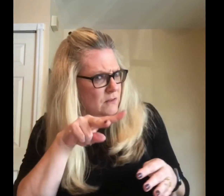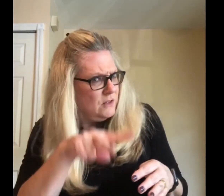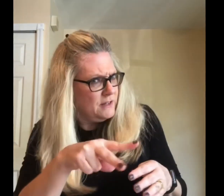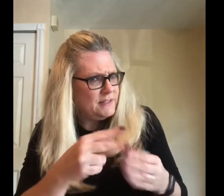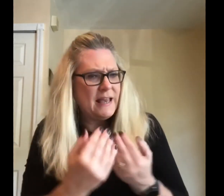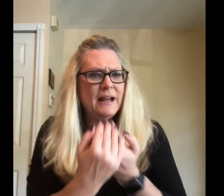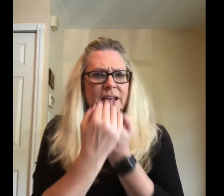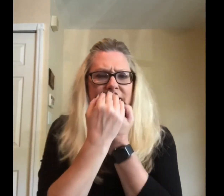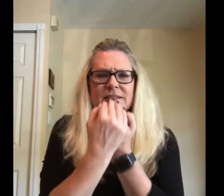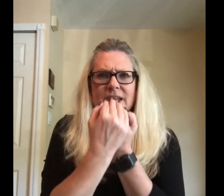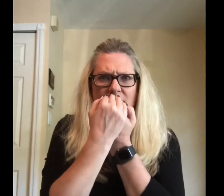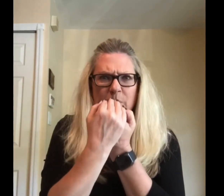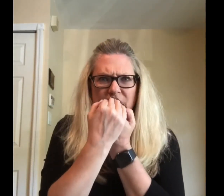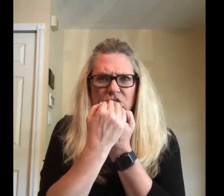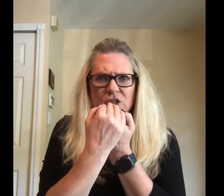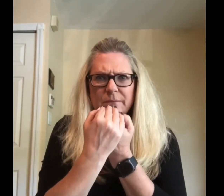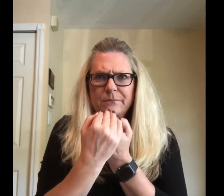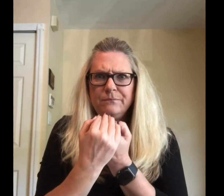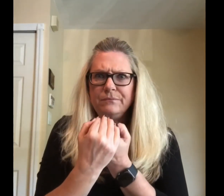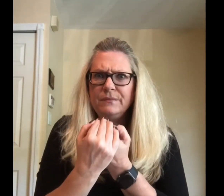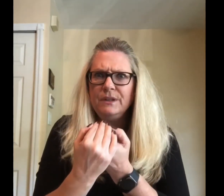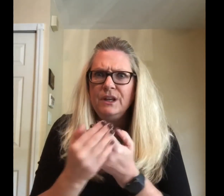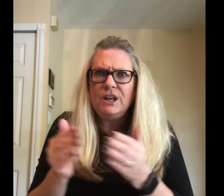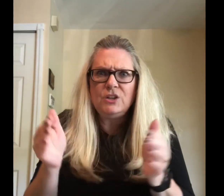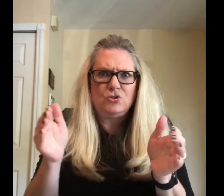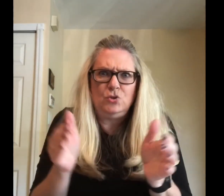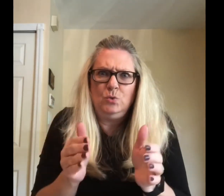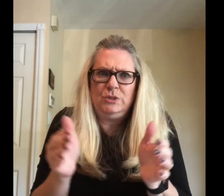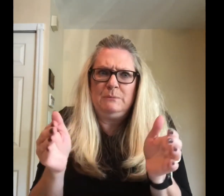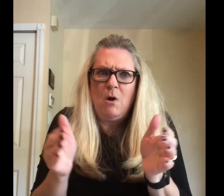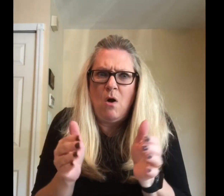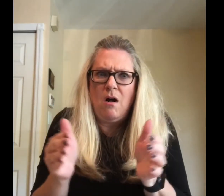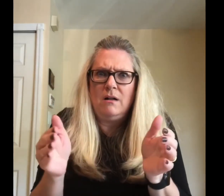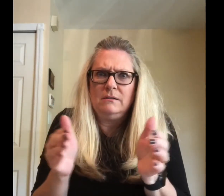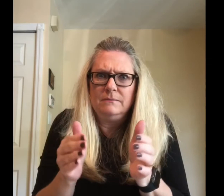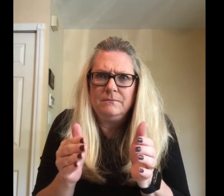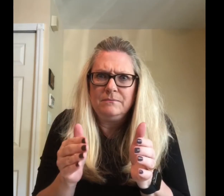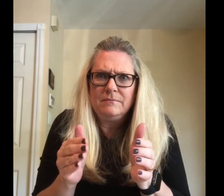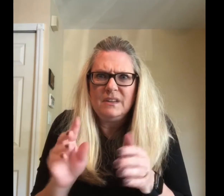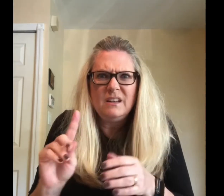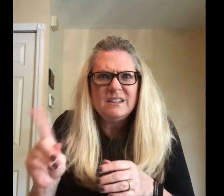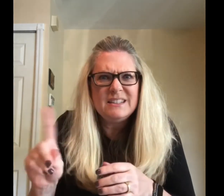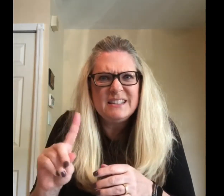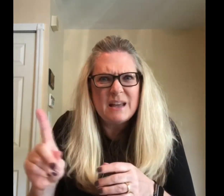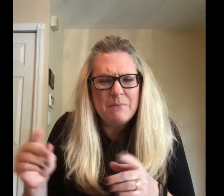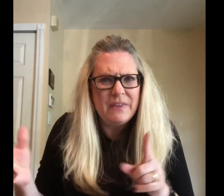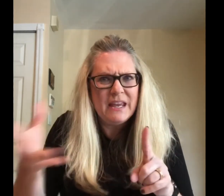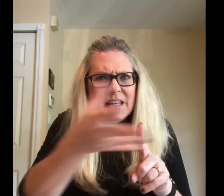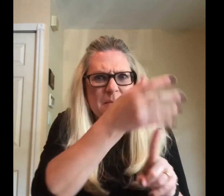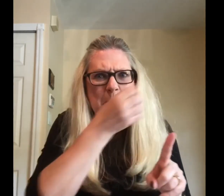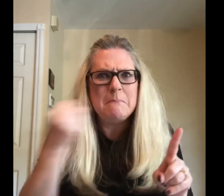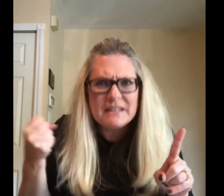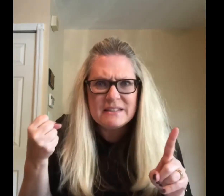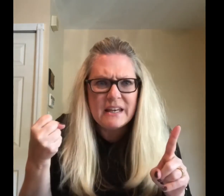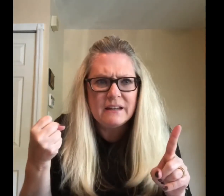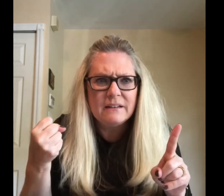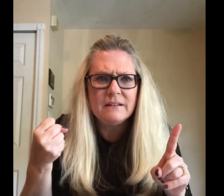looks at his sandwich. It's too small. Something is missing.